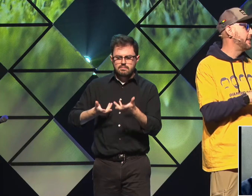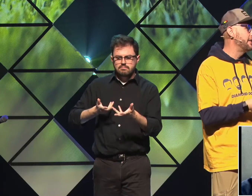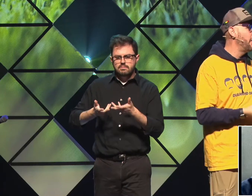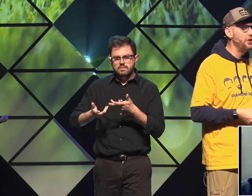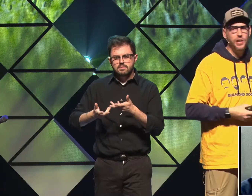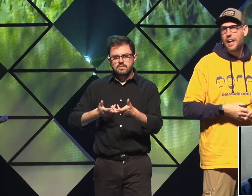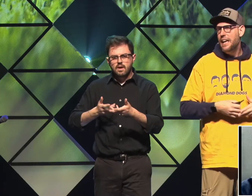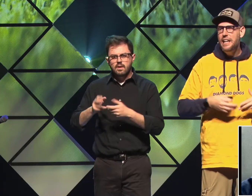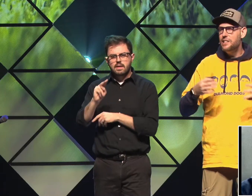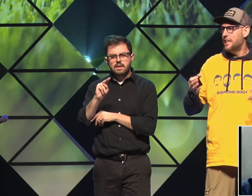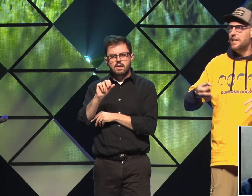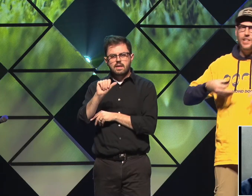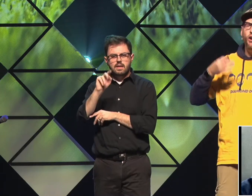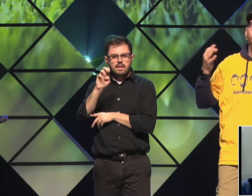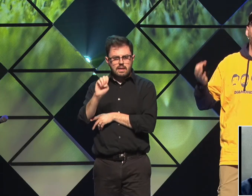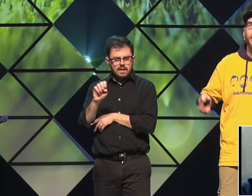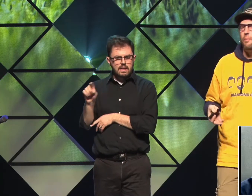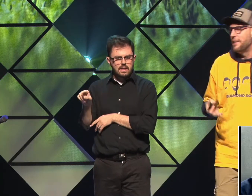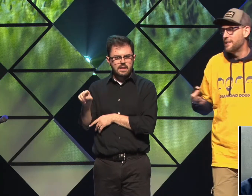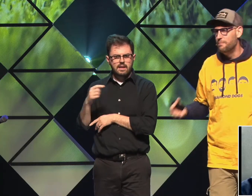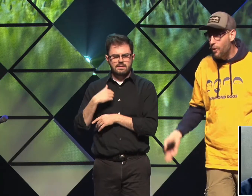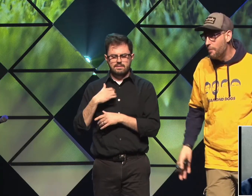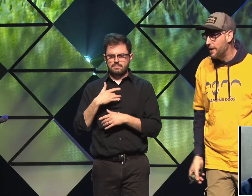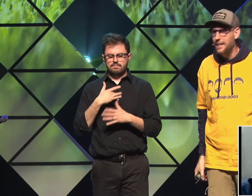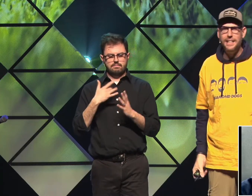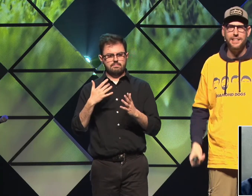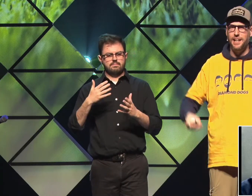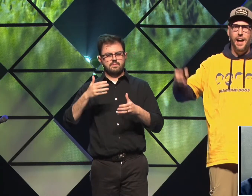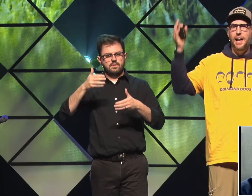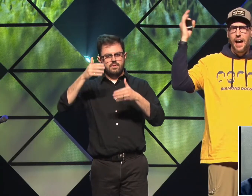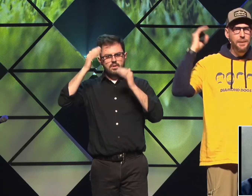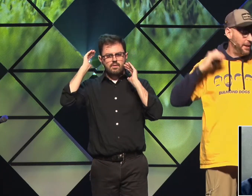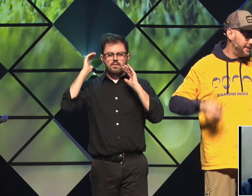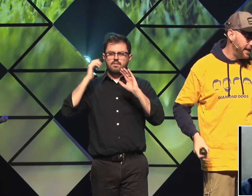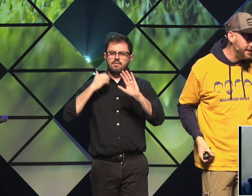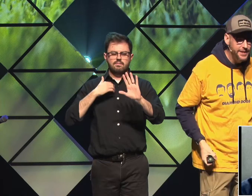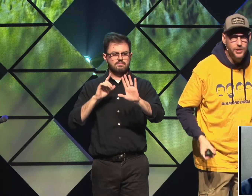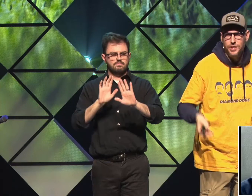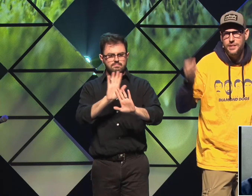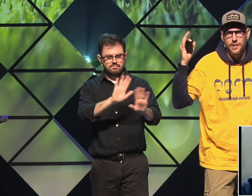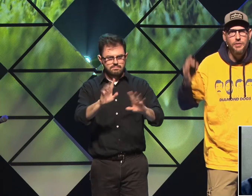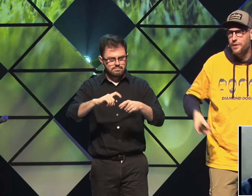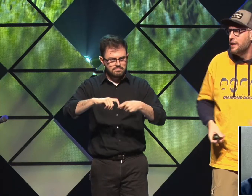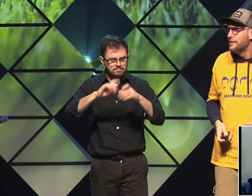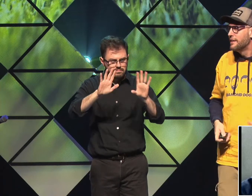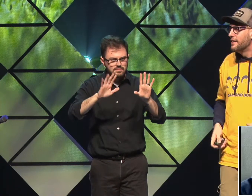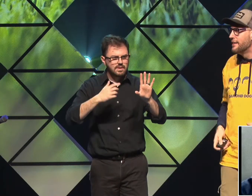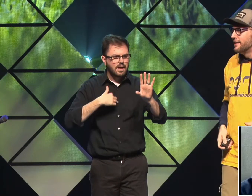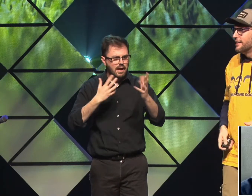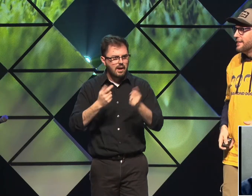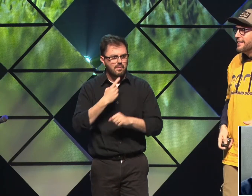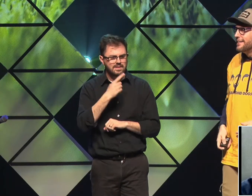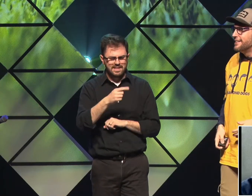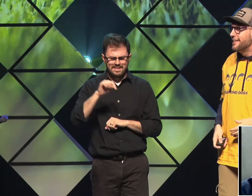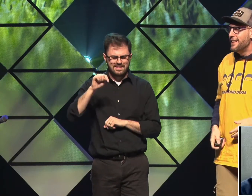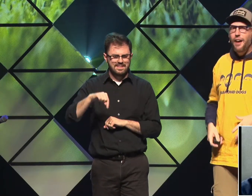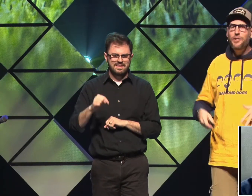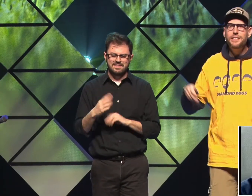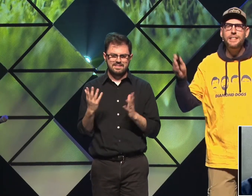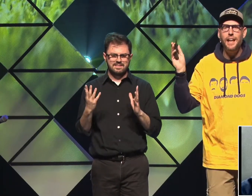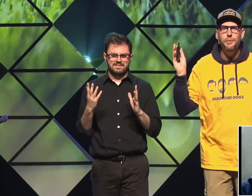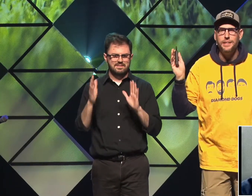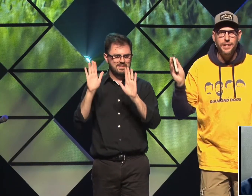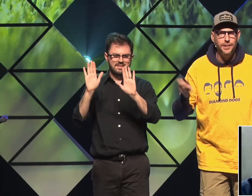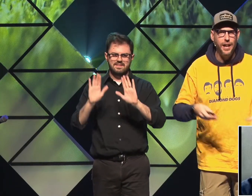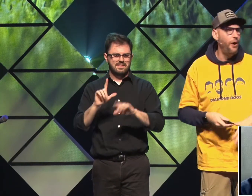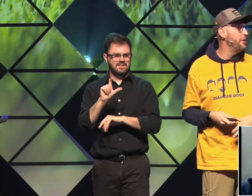now an assistant coach, he just like is overwhelmed by this moment, and he's like, I must say, this is just lovely. Ever